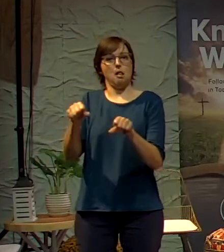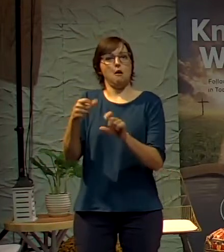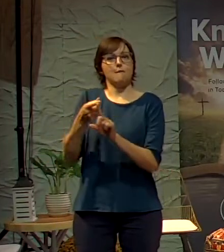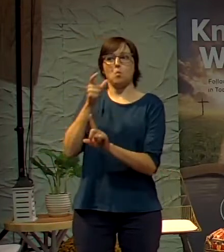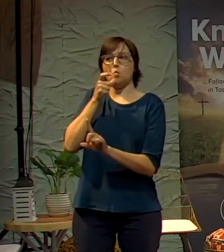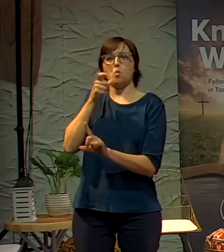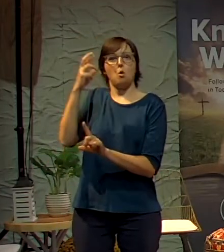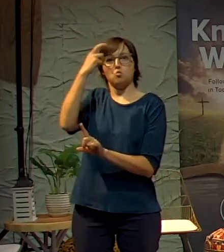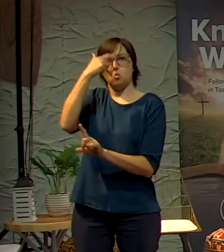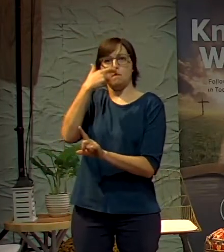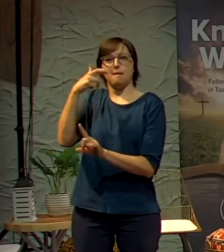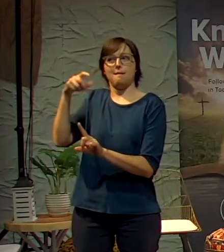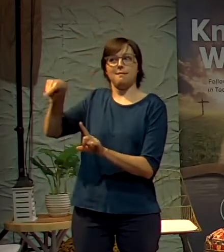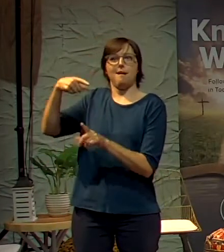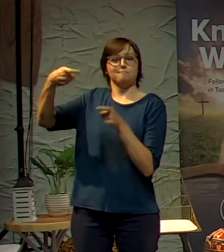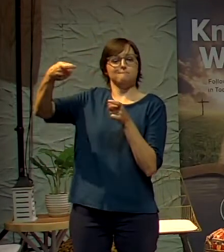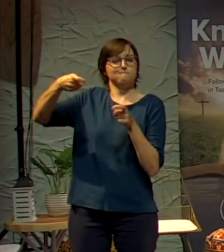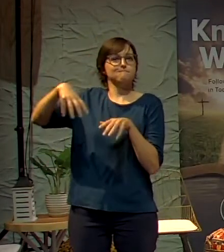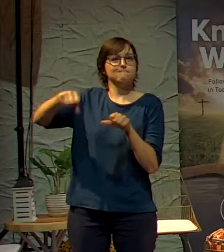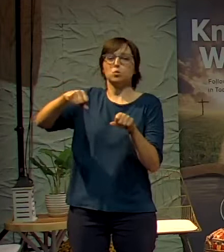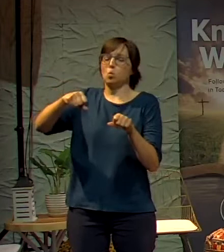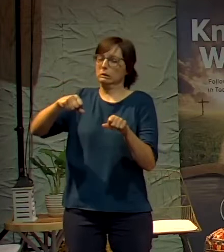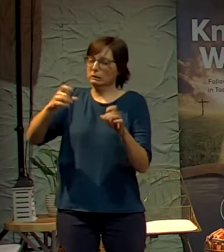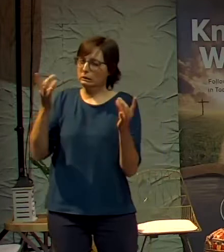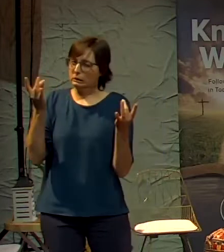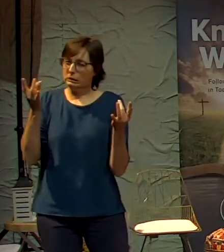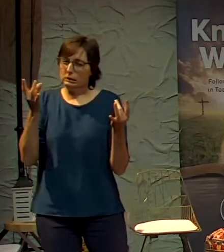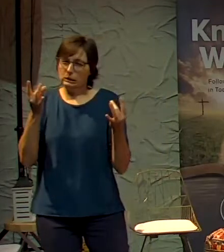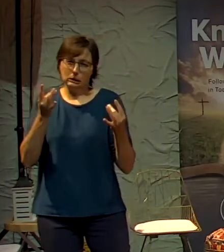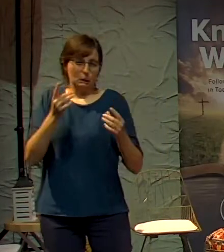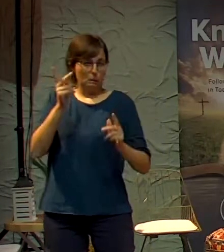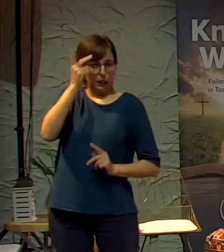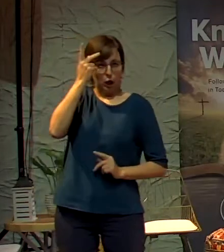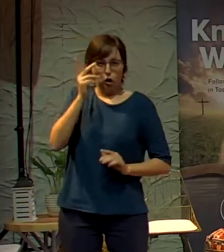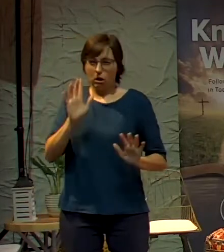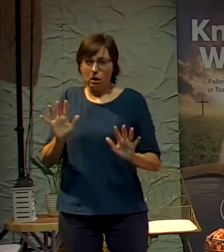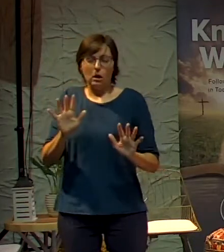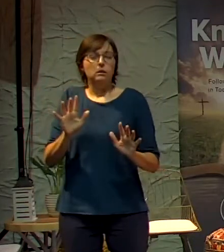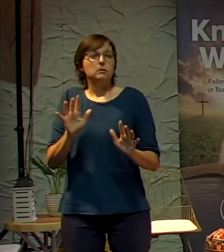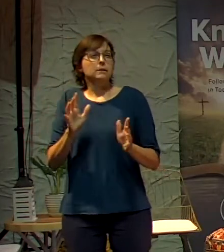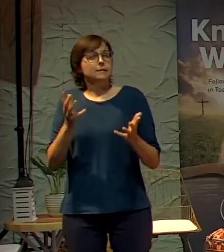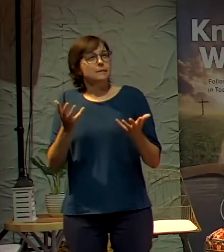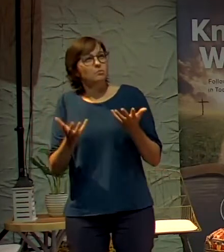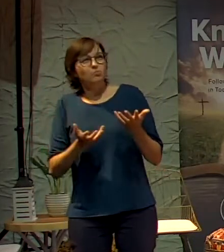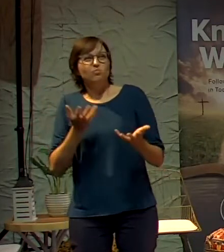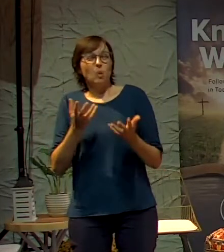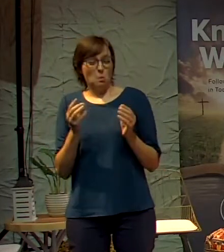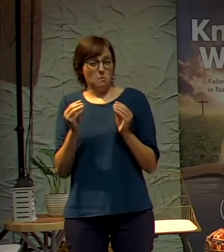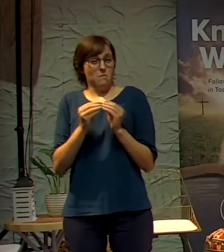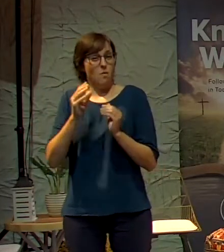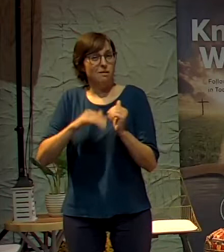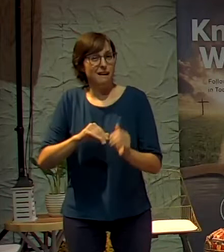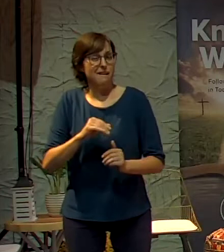at the time, so it was a very, very tense political situation. I would even suggest that it's probably way more tense than